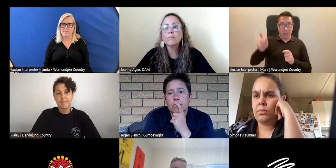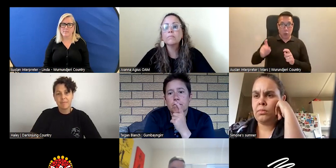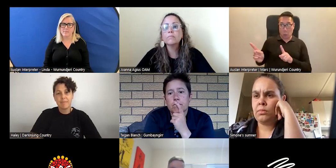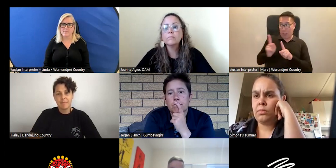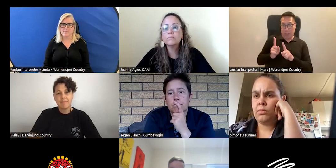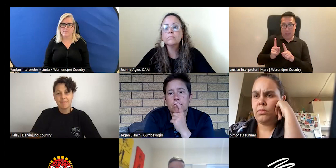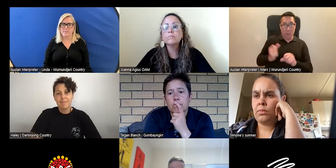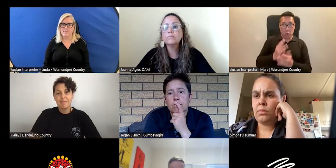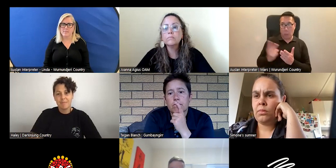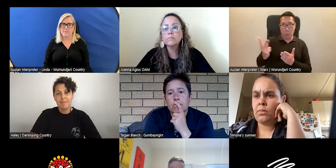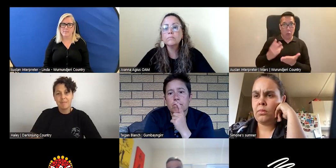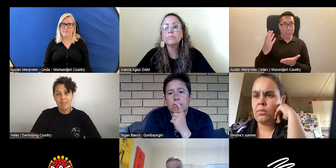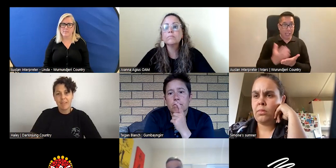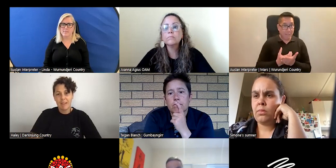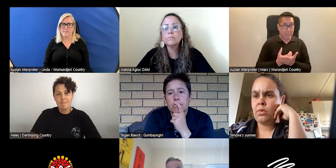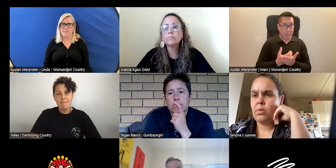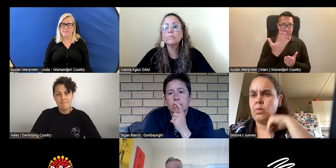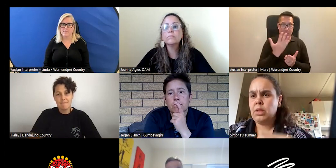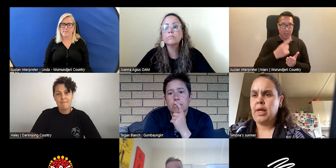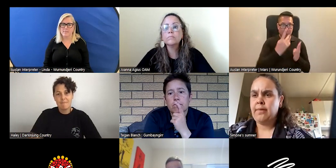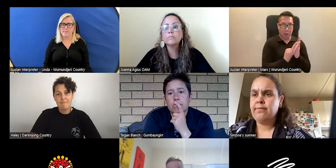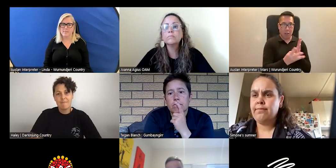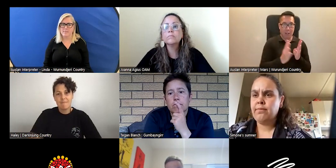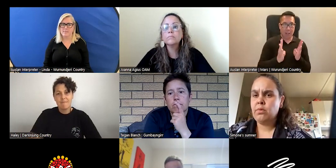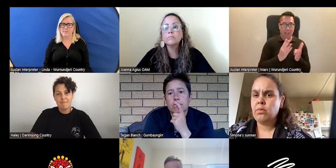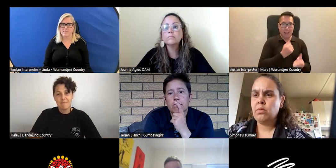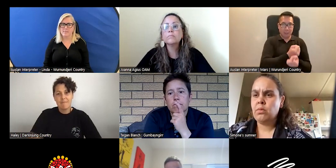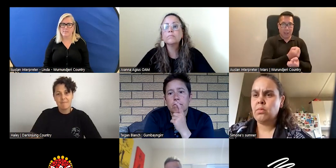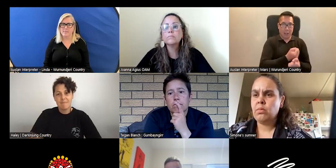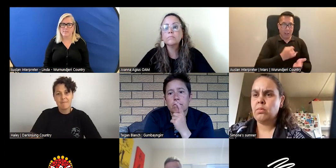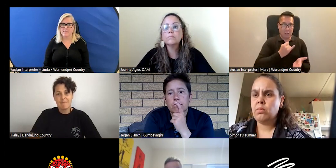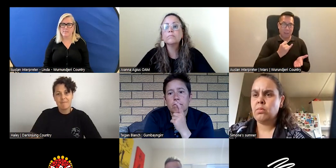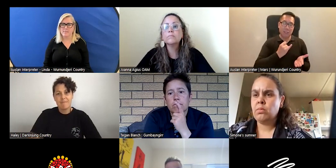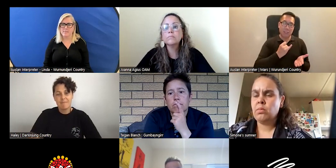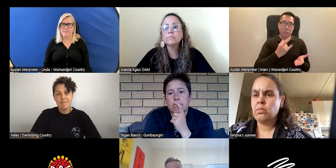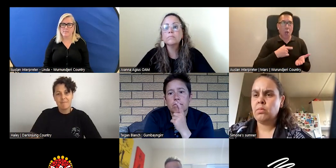co-facilitator was safe. So I did that I worked in corrections for about 10 years.